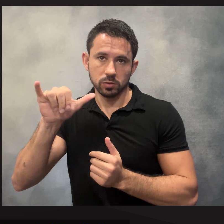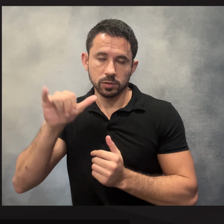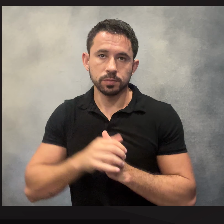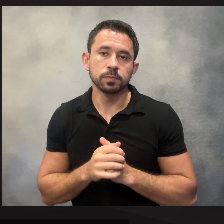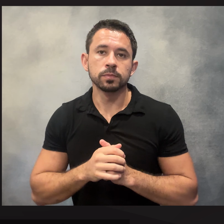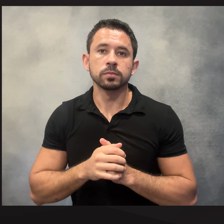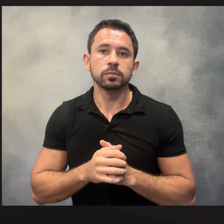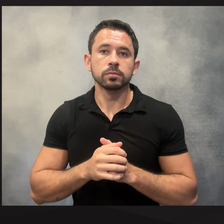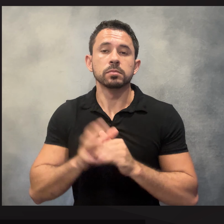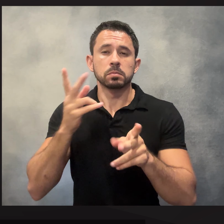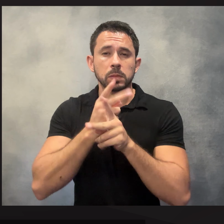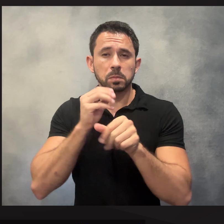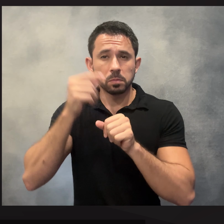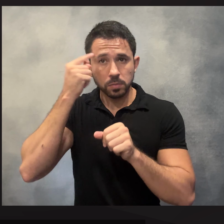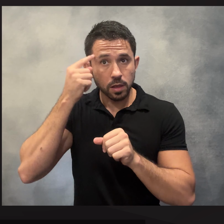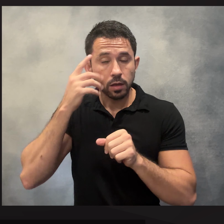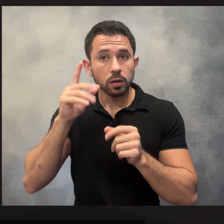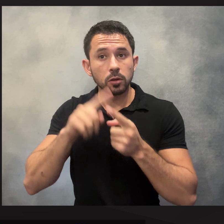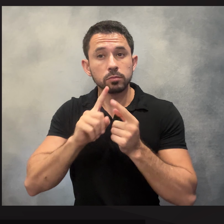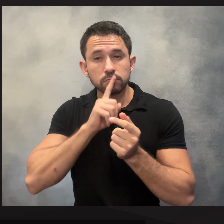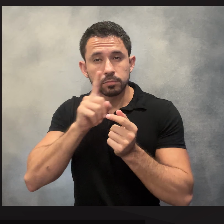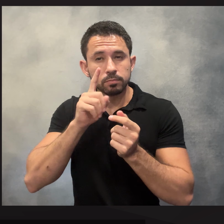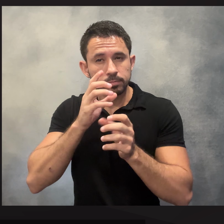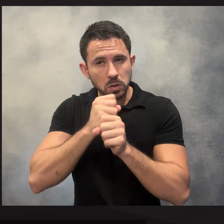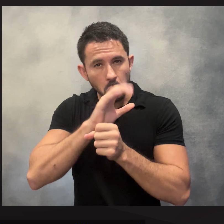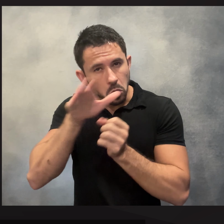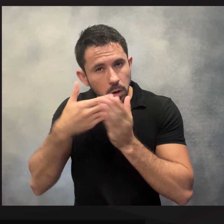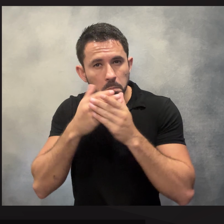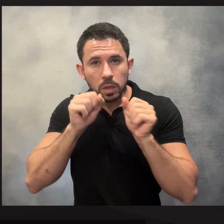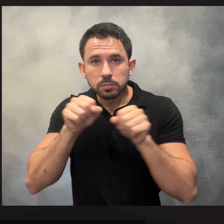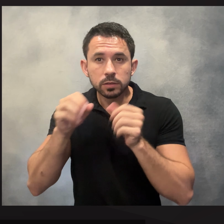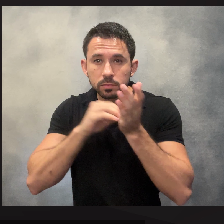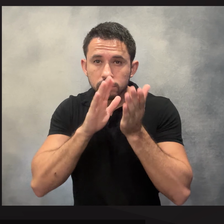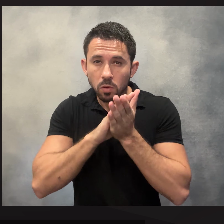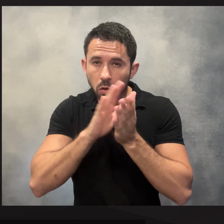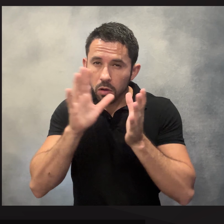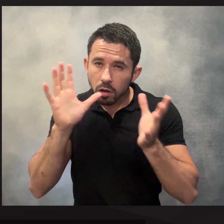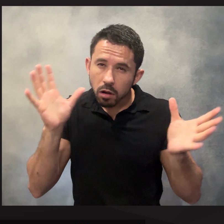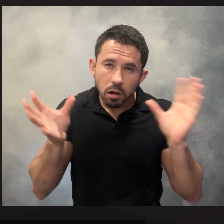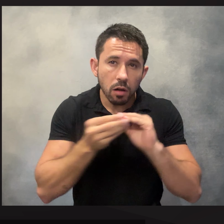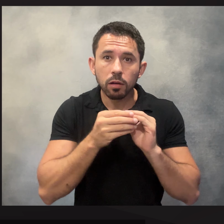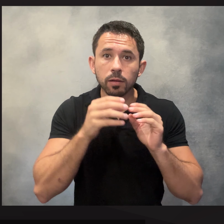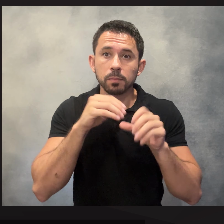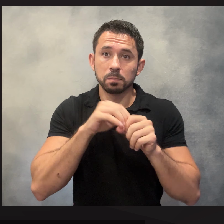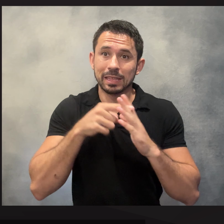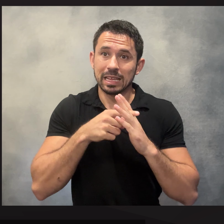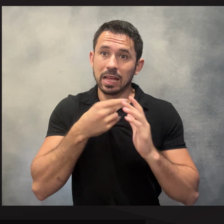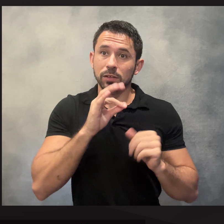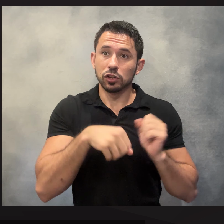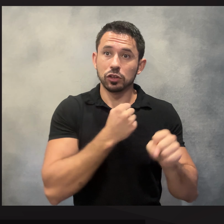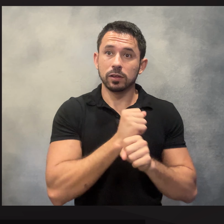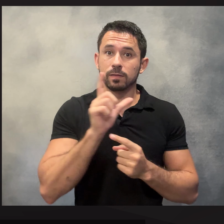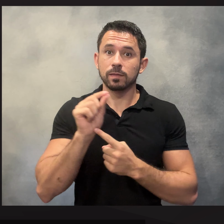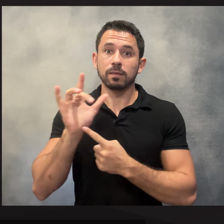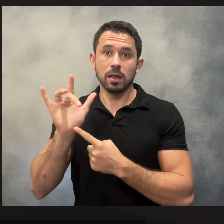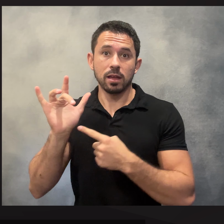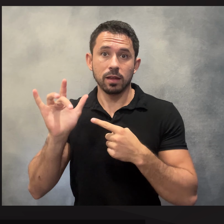DSNY. Keep in mind to truly get every possible record at the beginning of the year, 2025, you